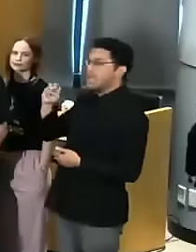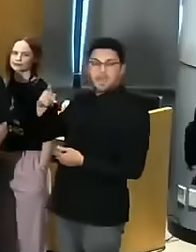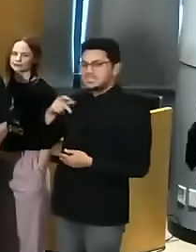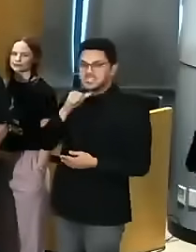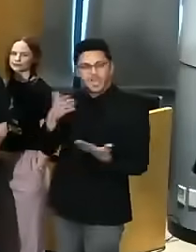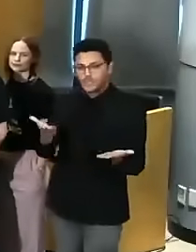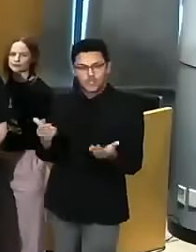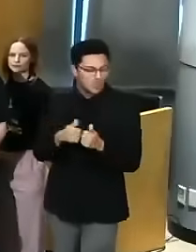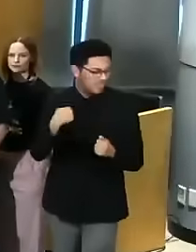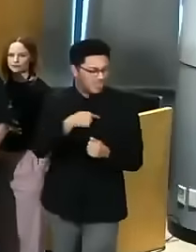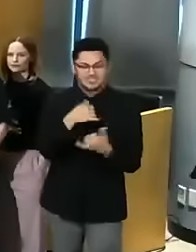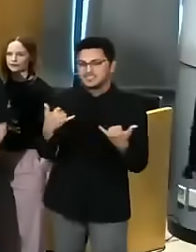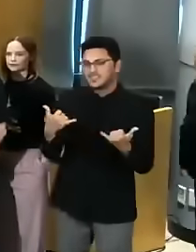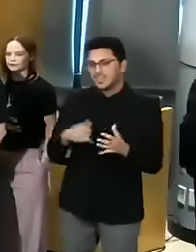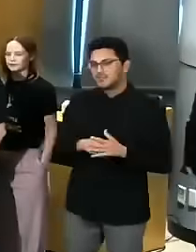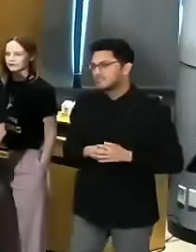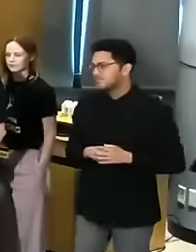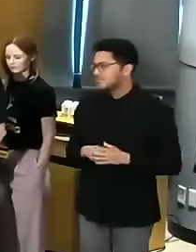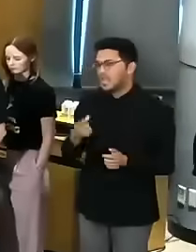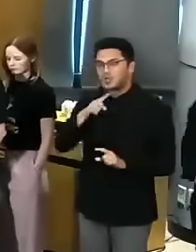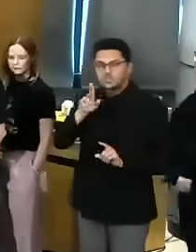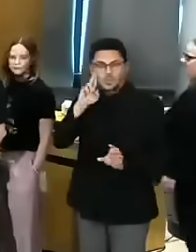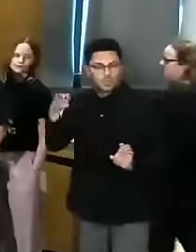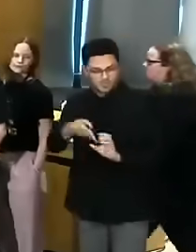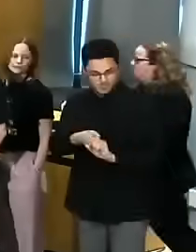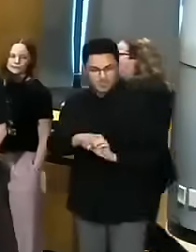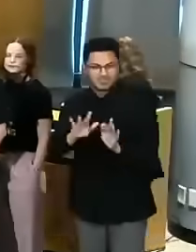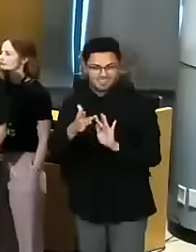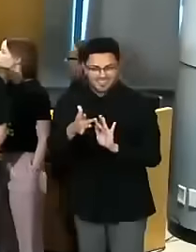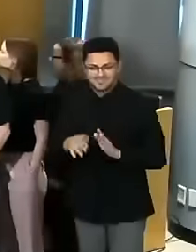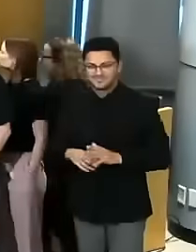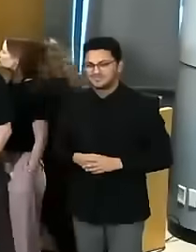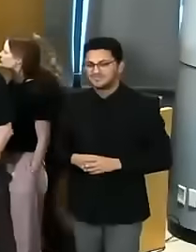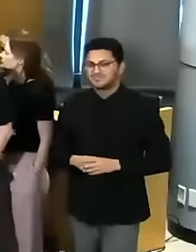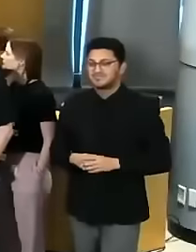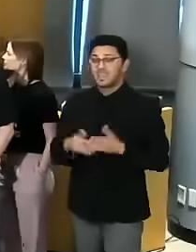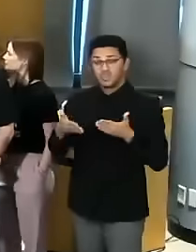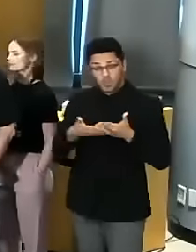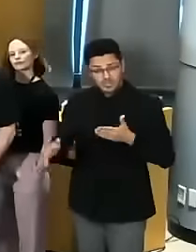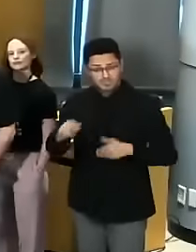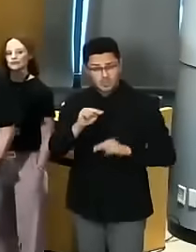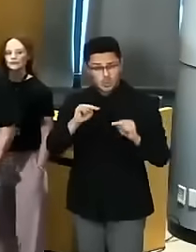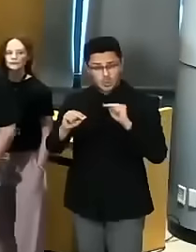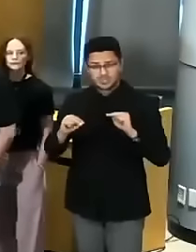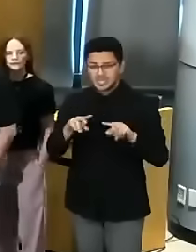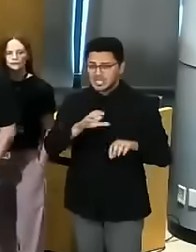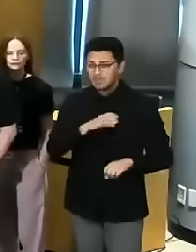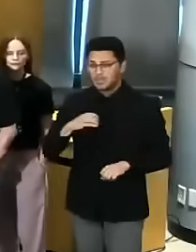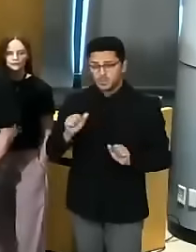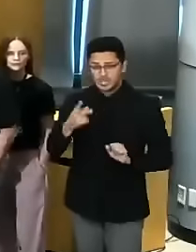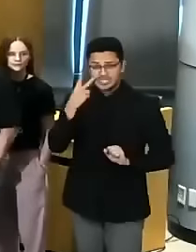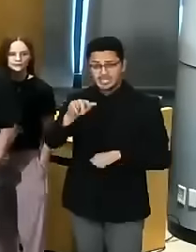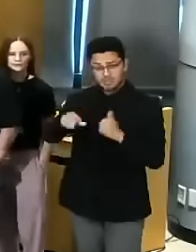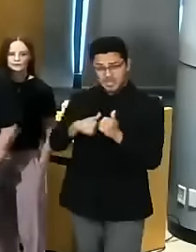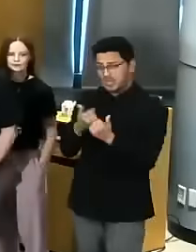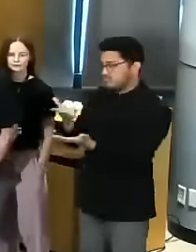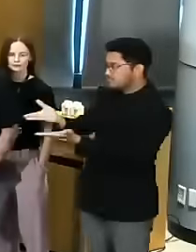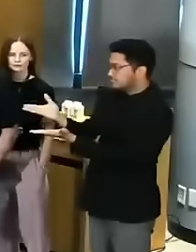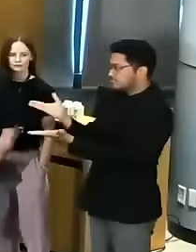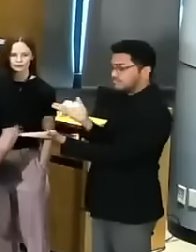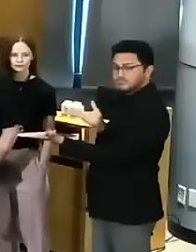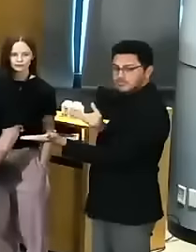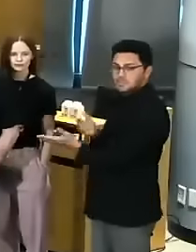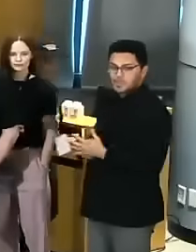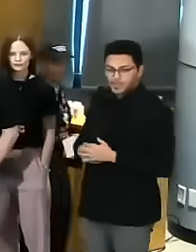with us today, but I'm sure is joining us virtually. And the rest of the negotiating committee that you can see behind